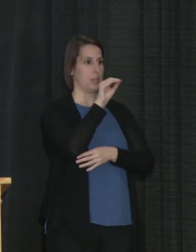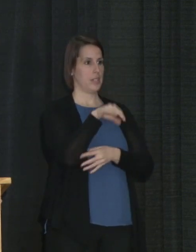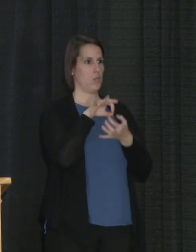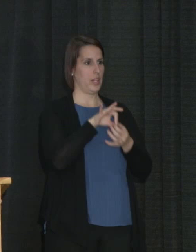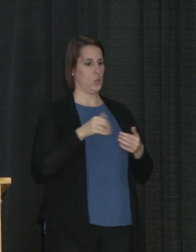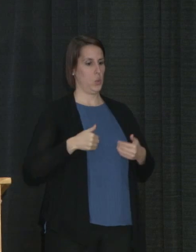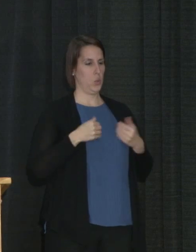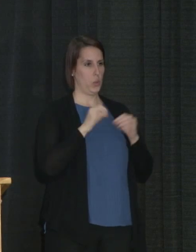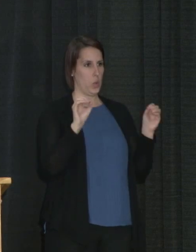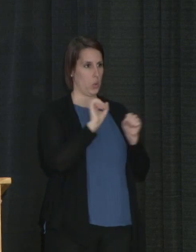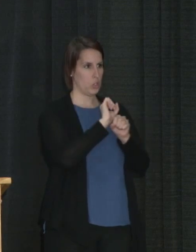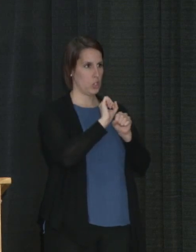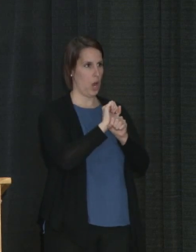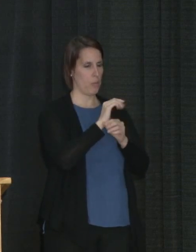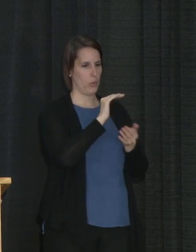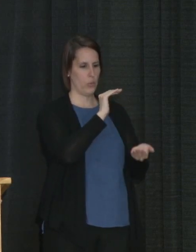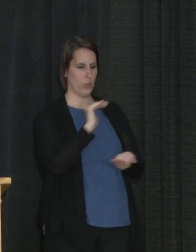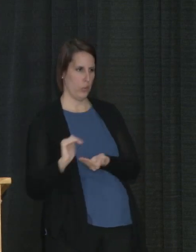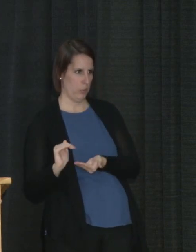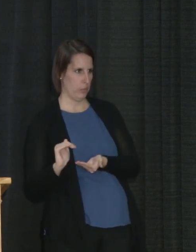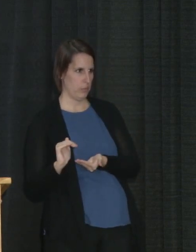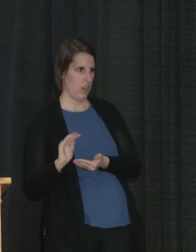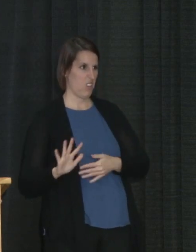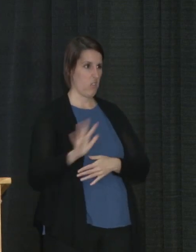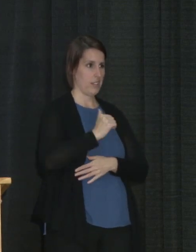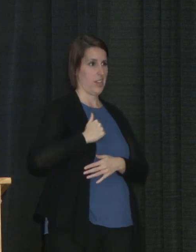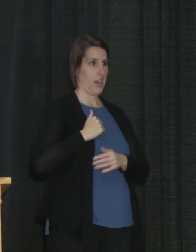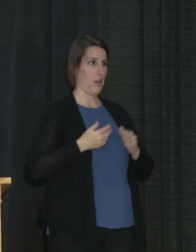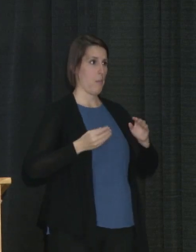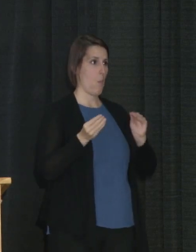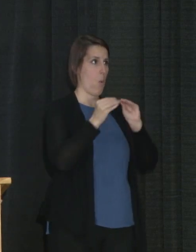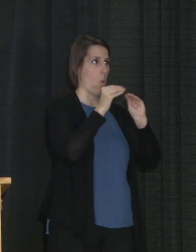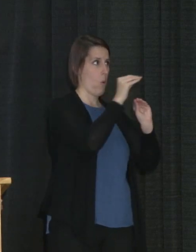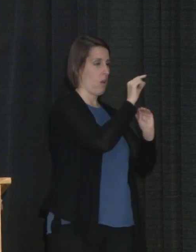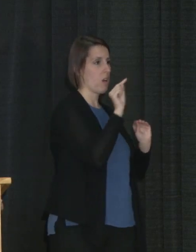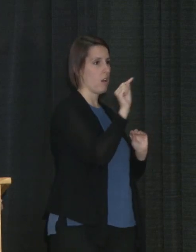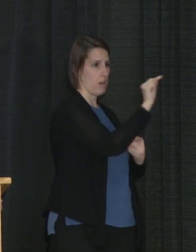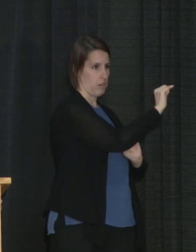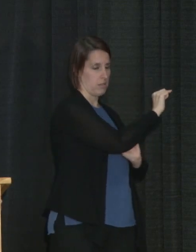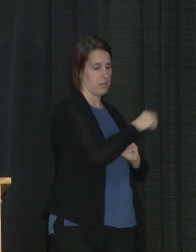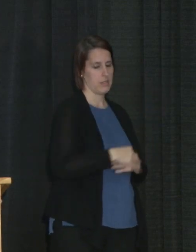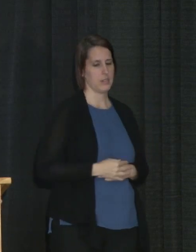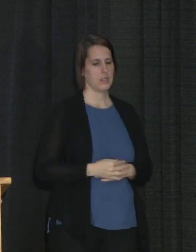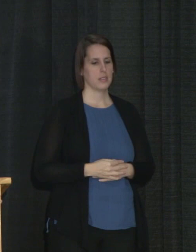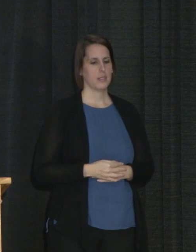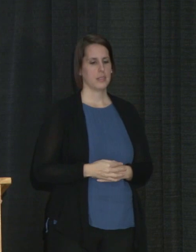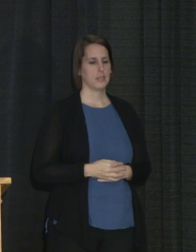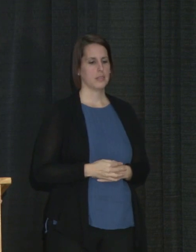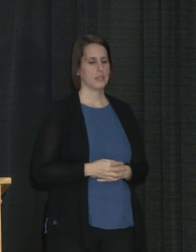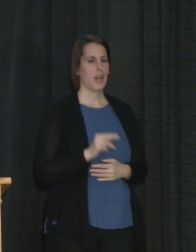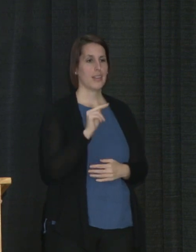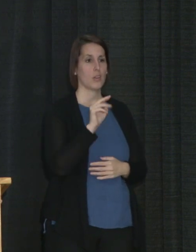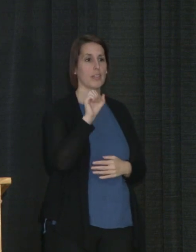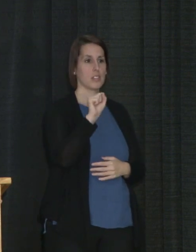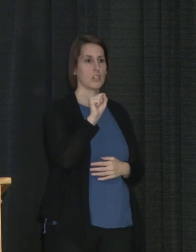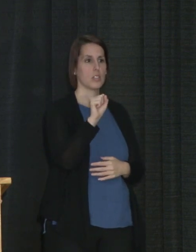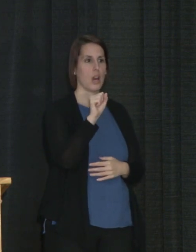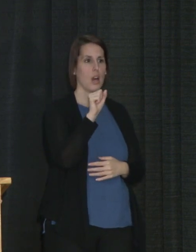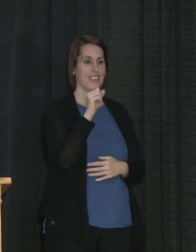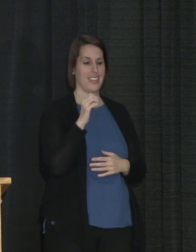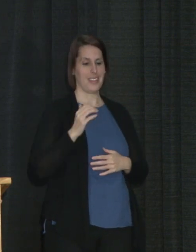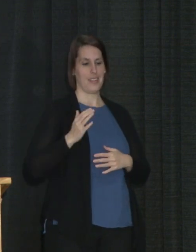Canada. The Conference Board of Canada has recently stated that Nova Scotia will grow faster than the national